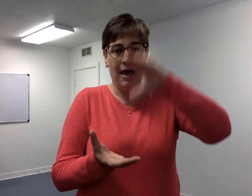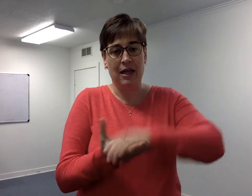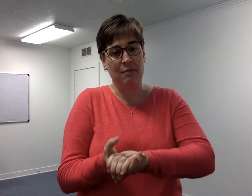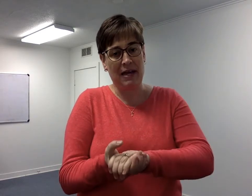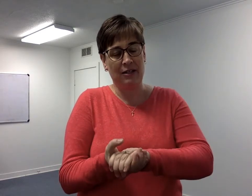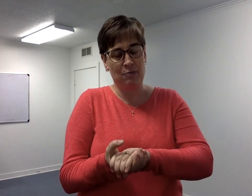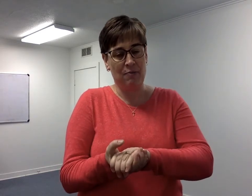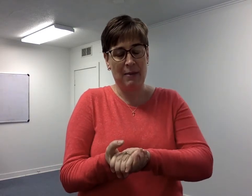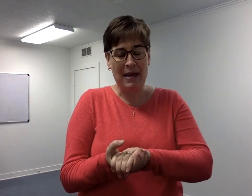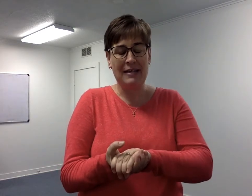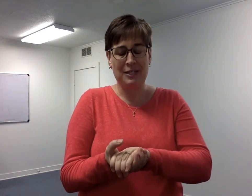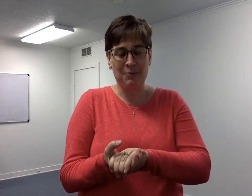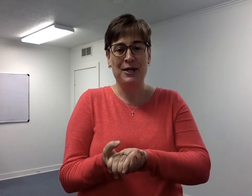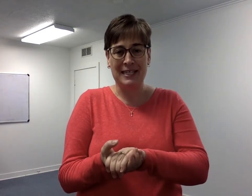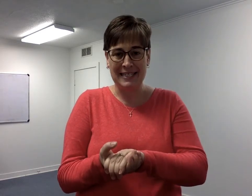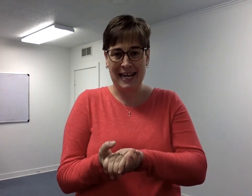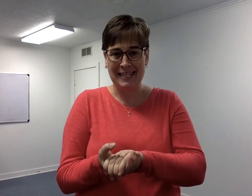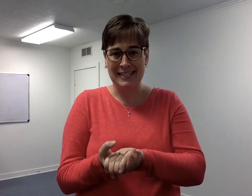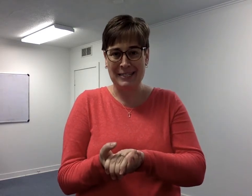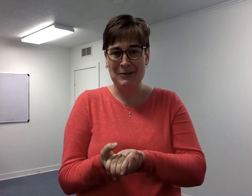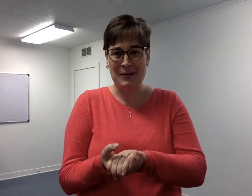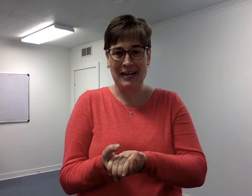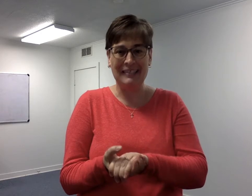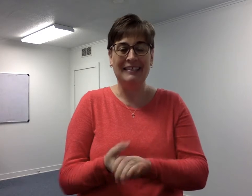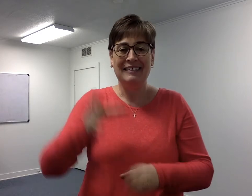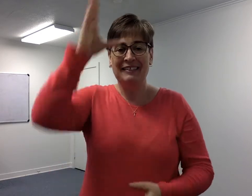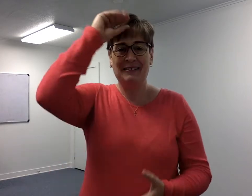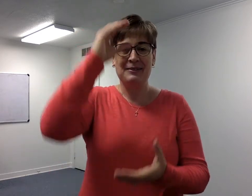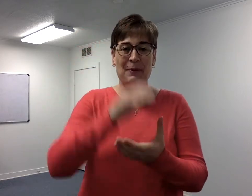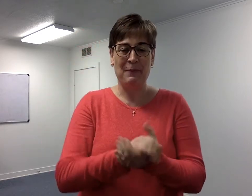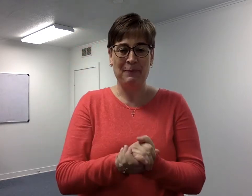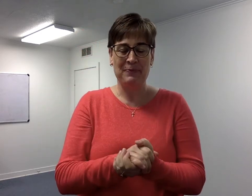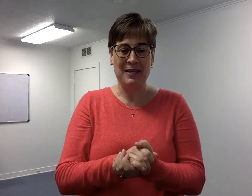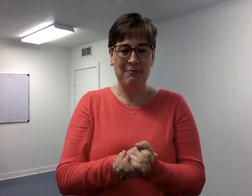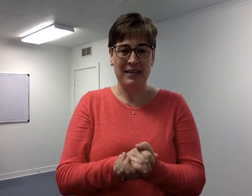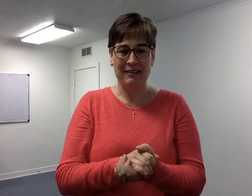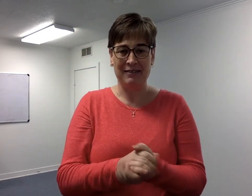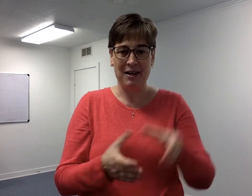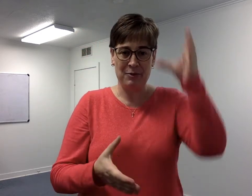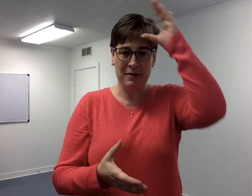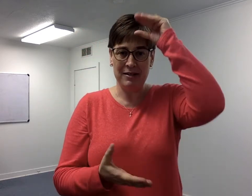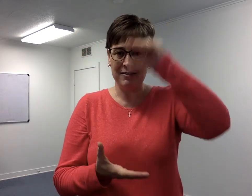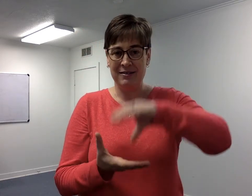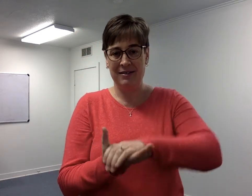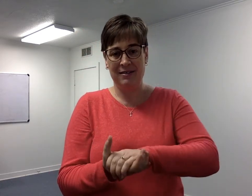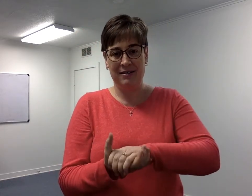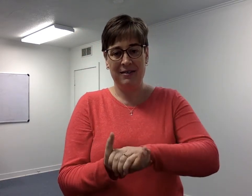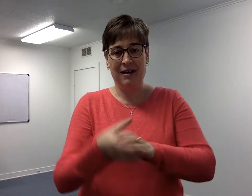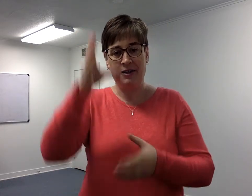and a man is putting his hand in her hand. So same thing. Husband, husband.